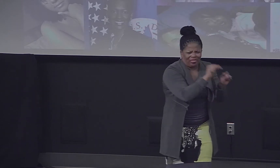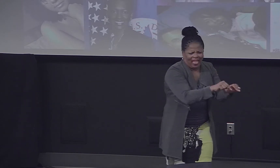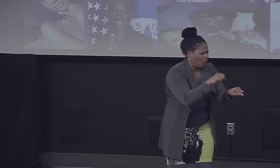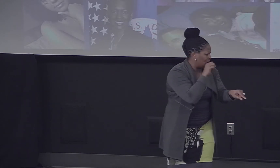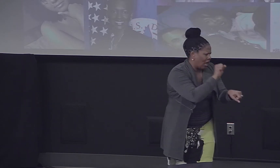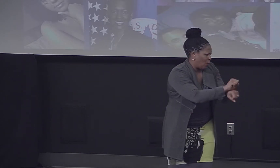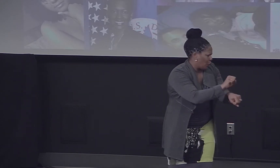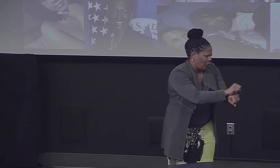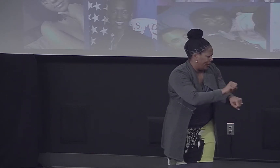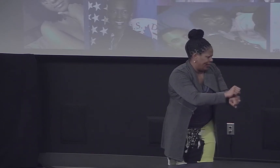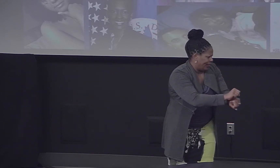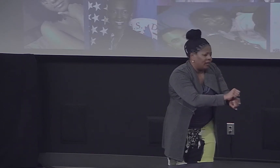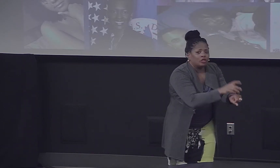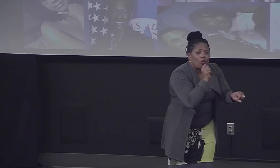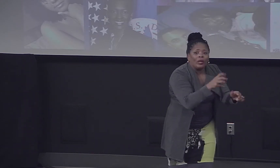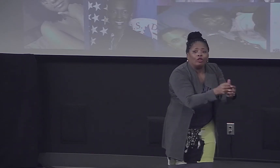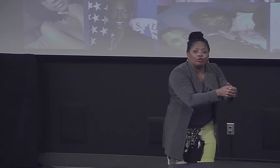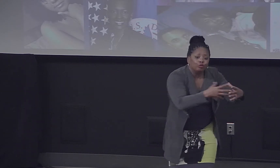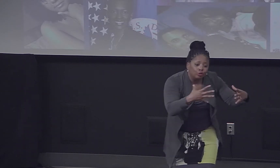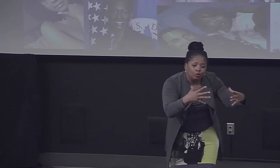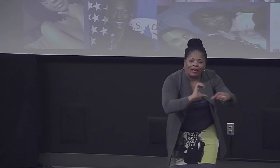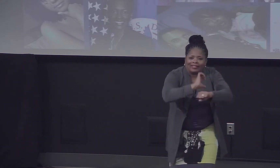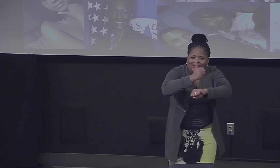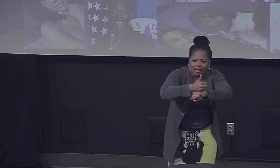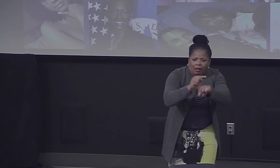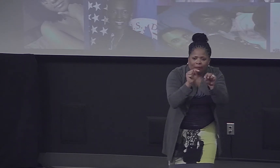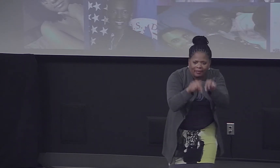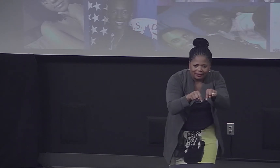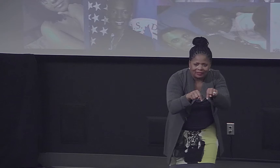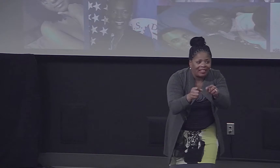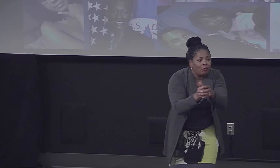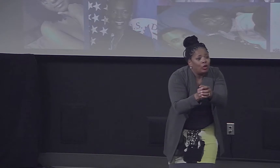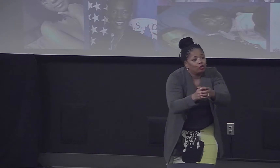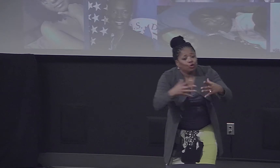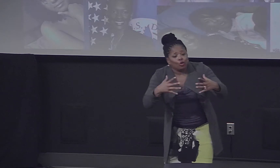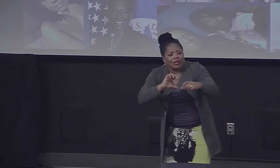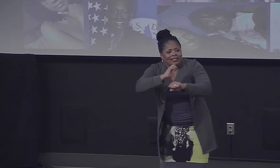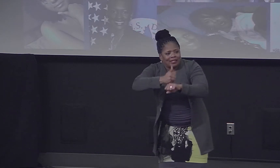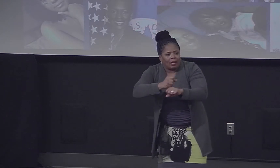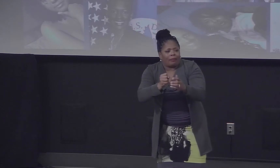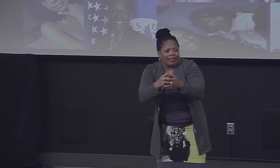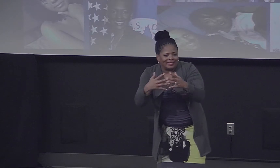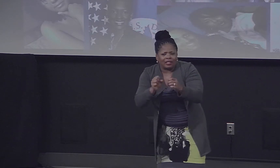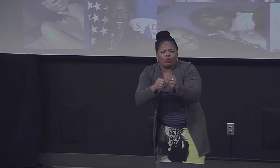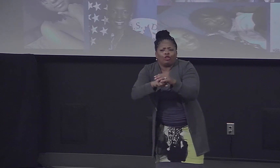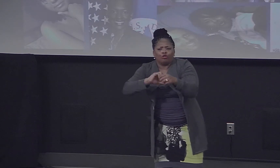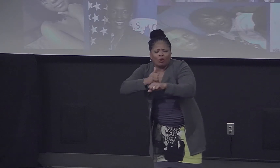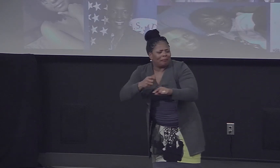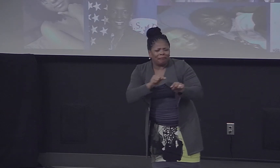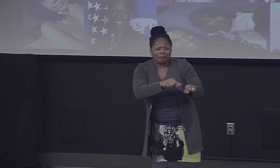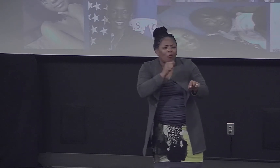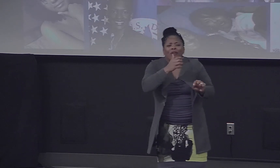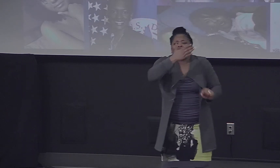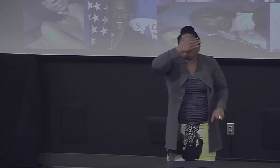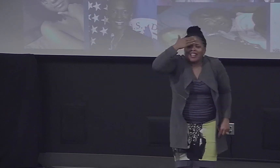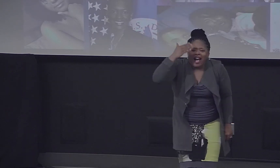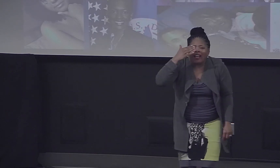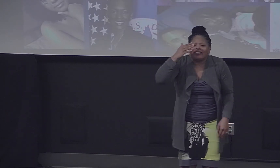standards and there's guidelines that have come out of that might have not all originally been there. But as each new step has